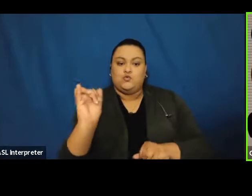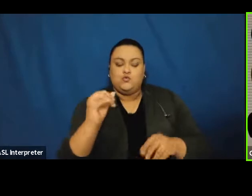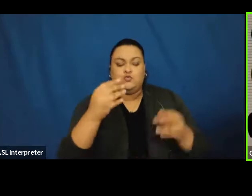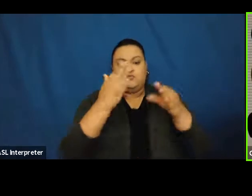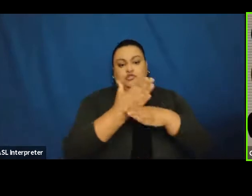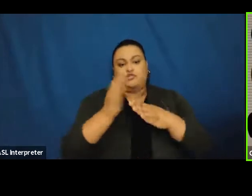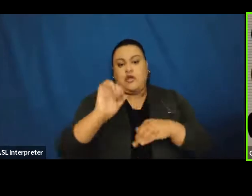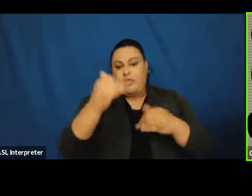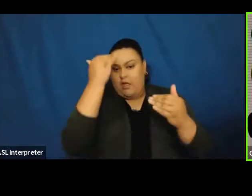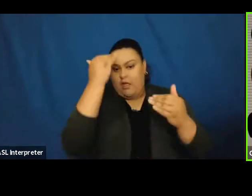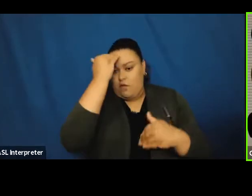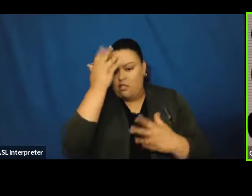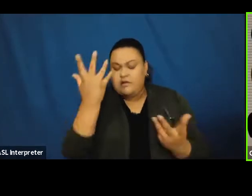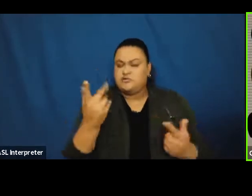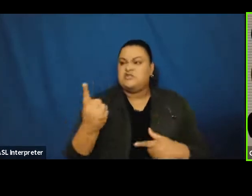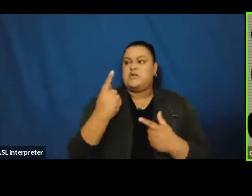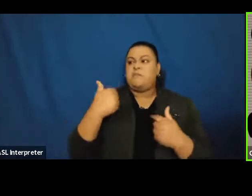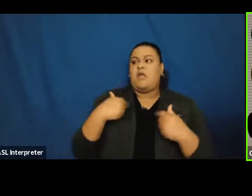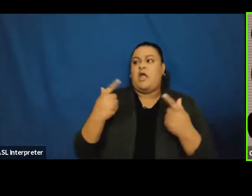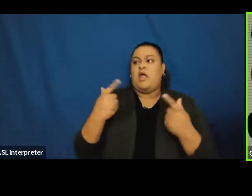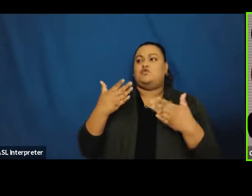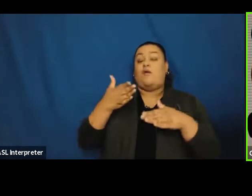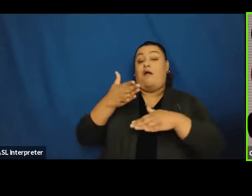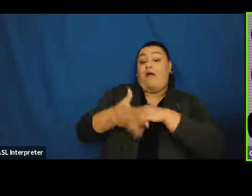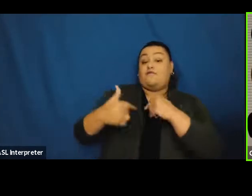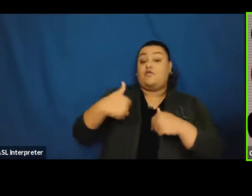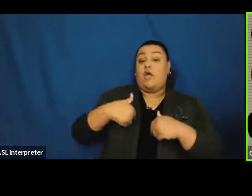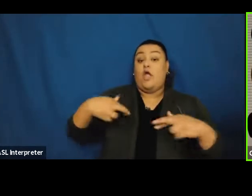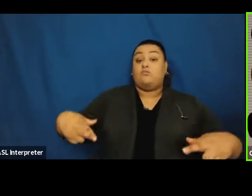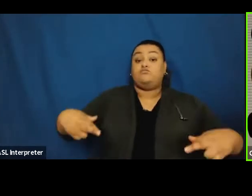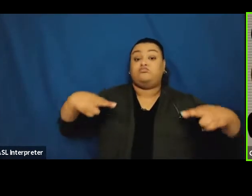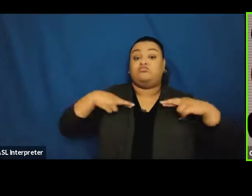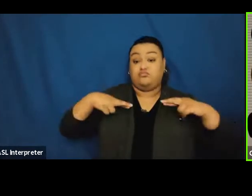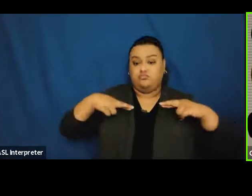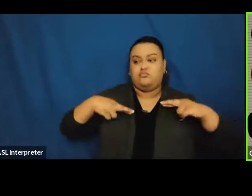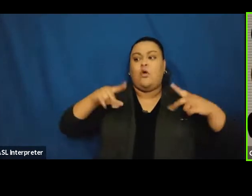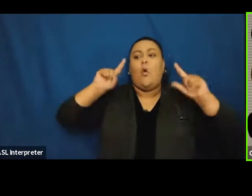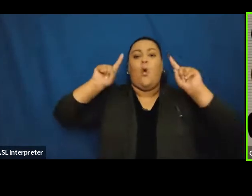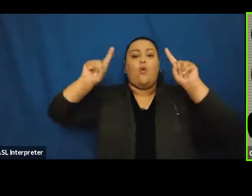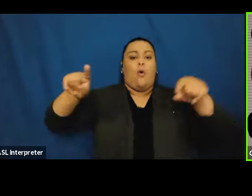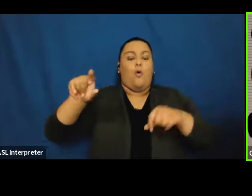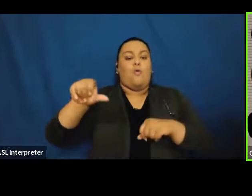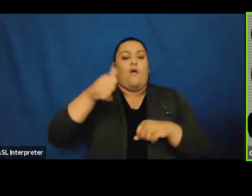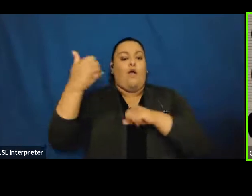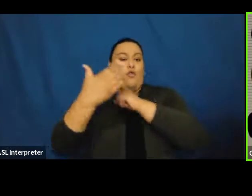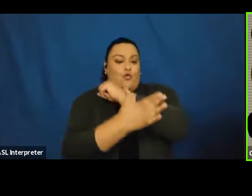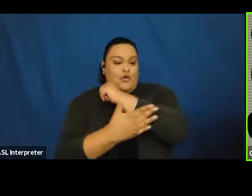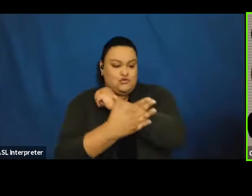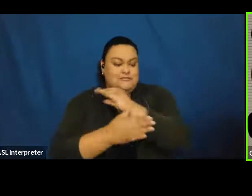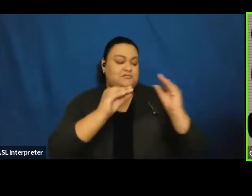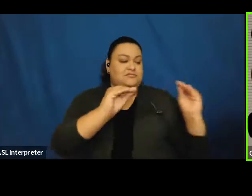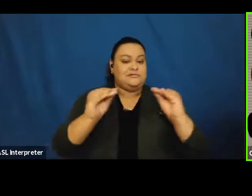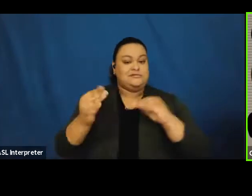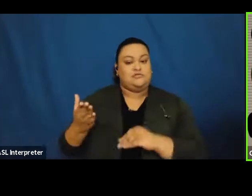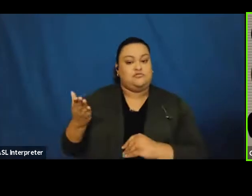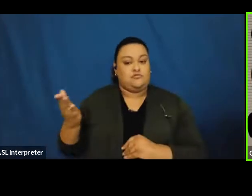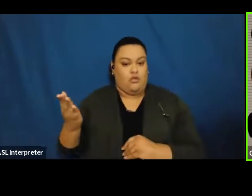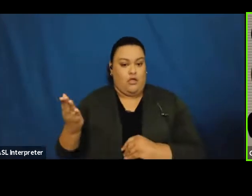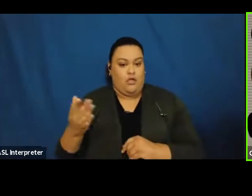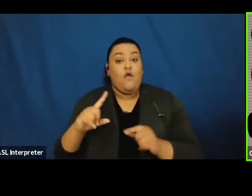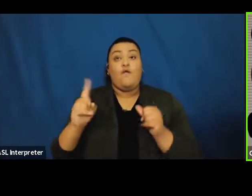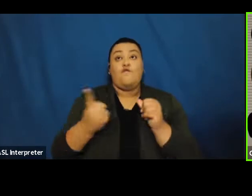retired, I continued to teach but study abroad. I would take students to Mexico. Well, first I took them to